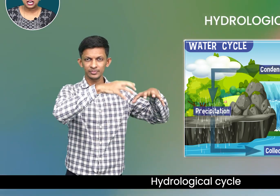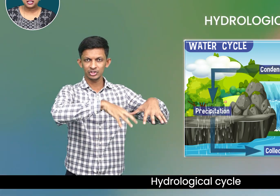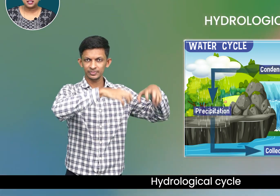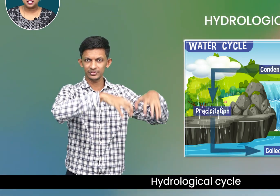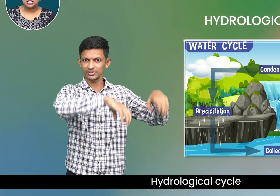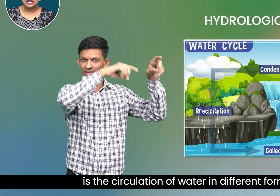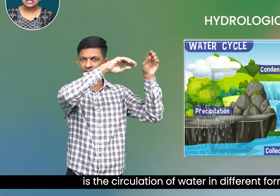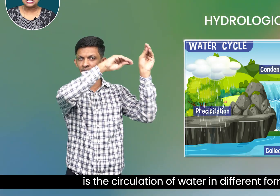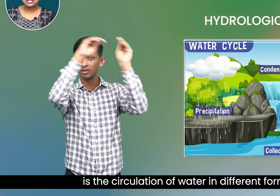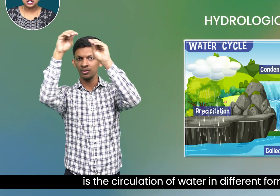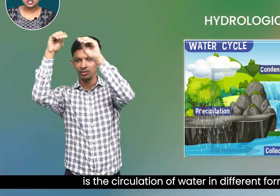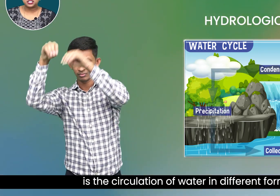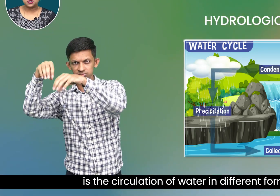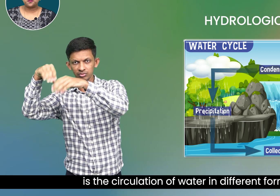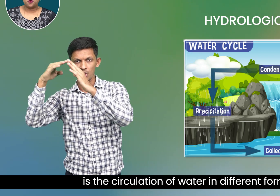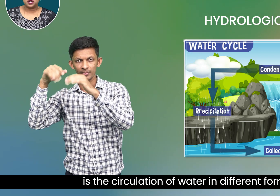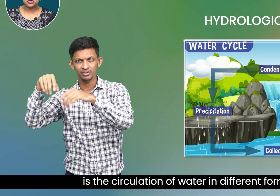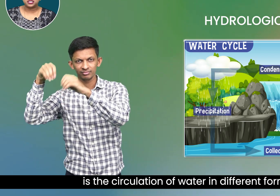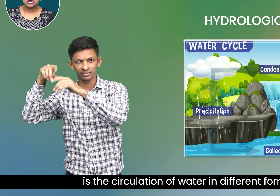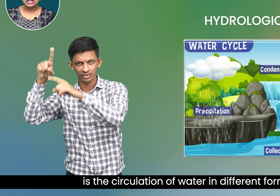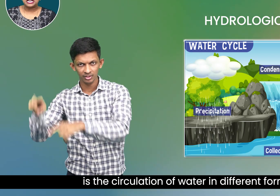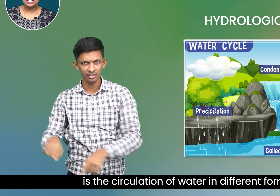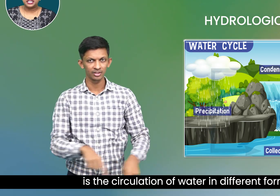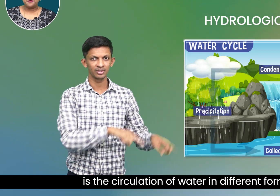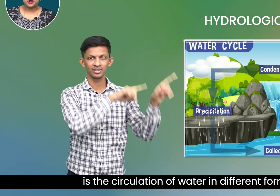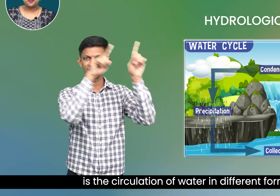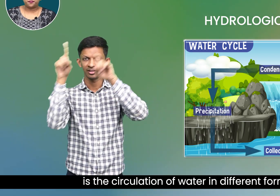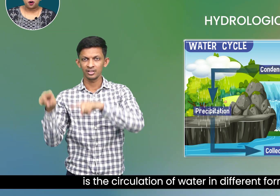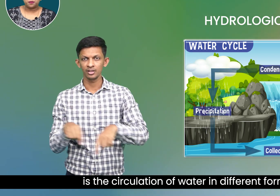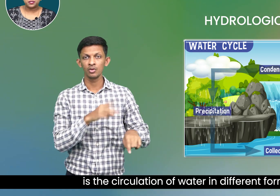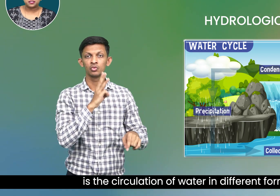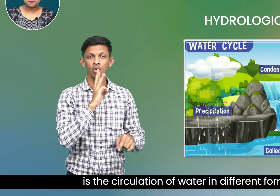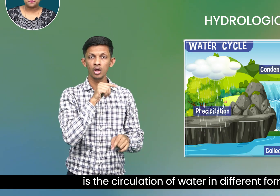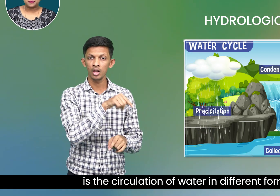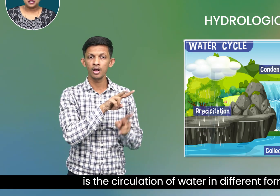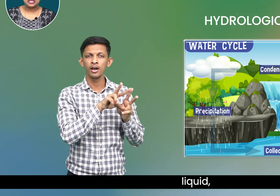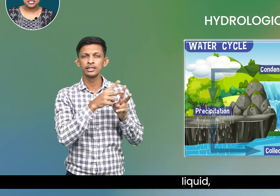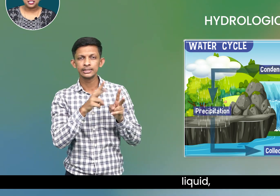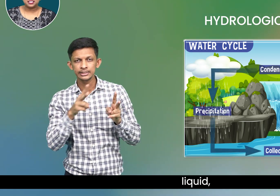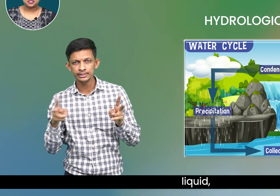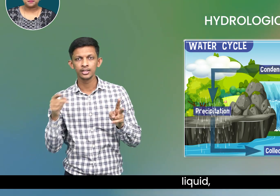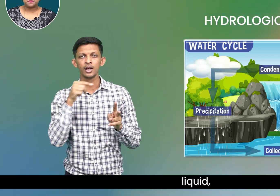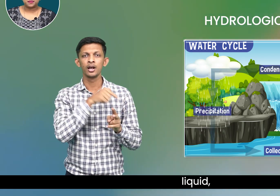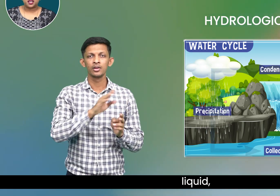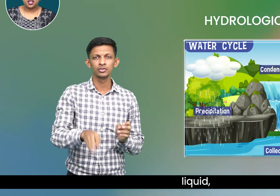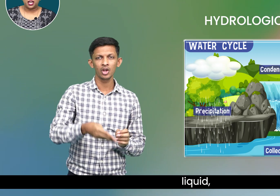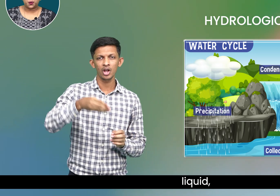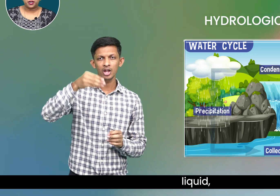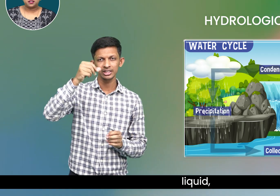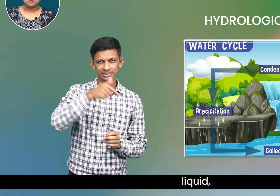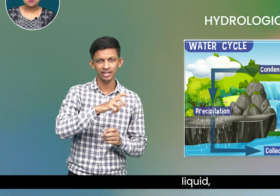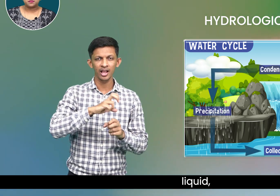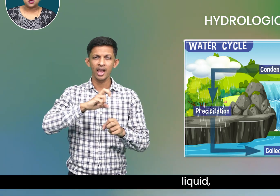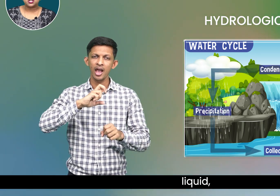Hydrological cycle is the circulation of water in different forms, that is,